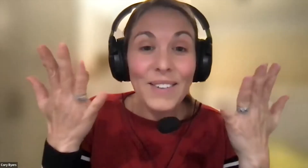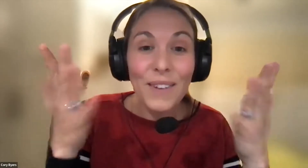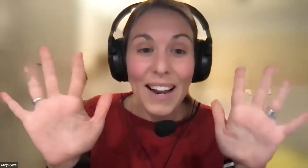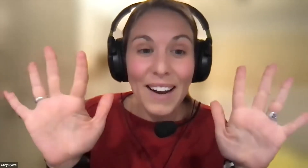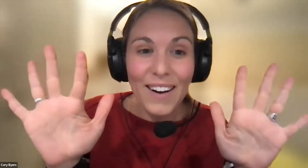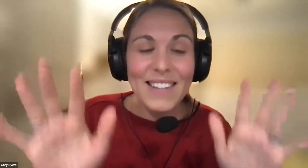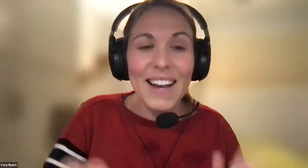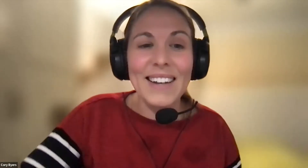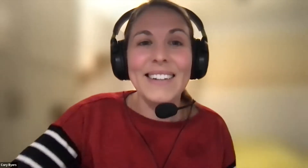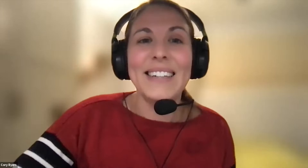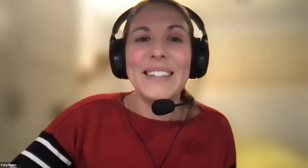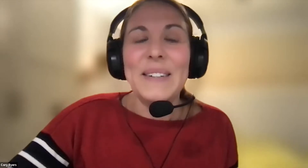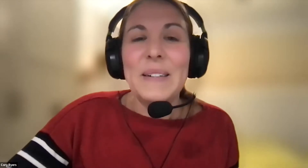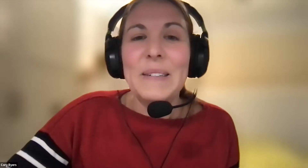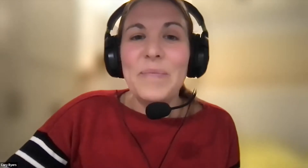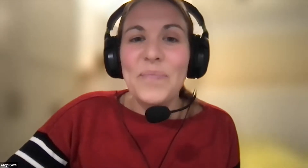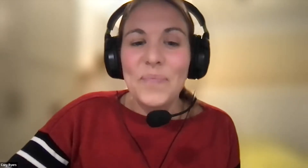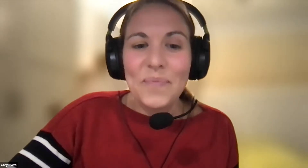done, right? All done.